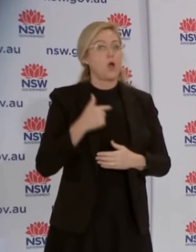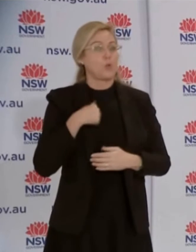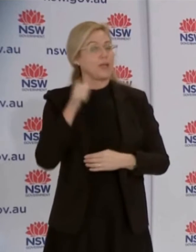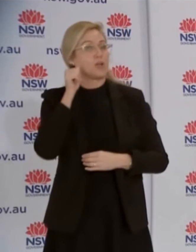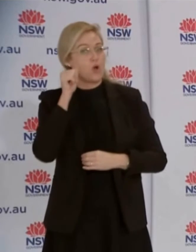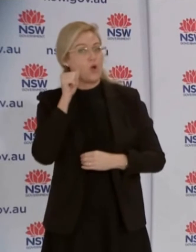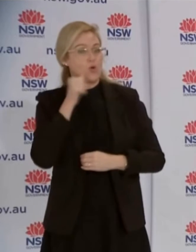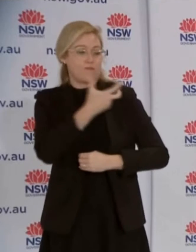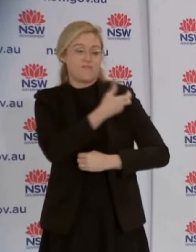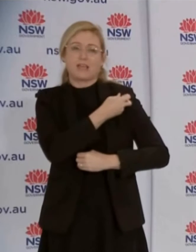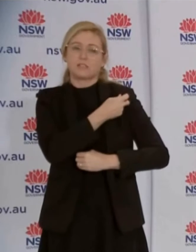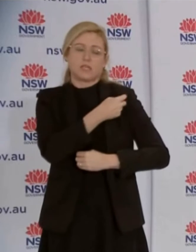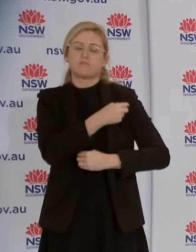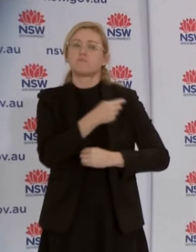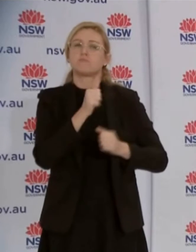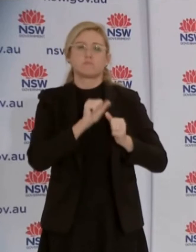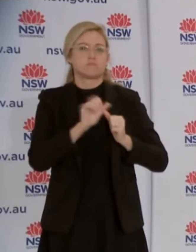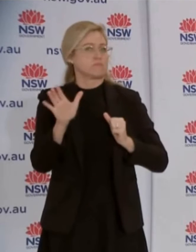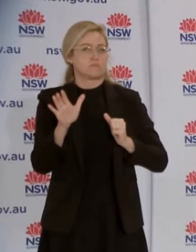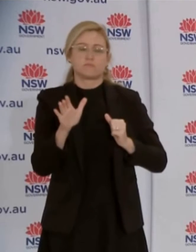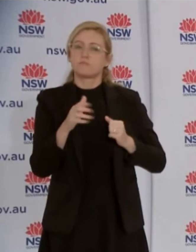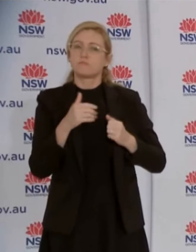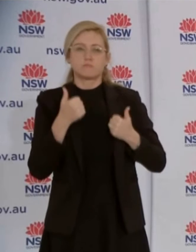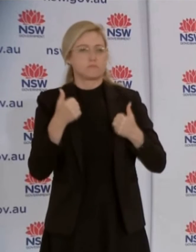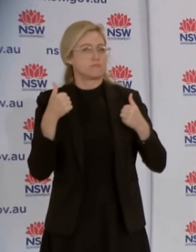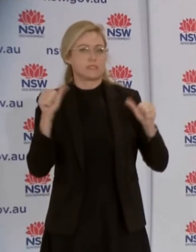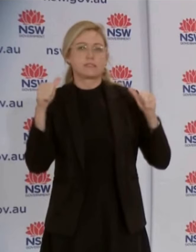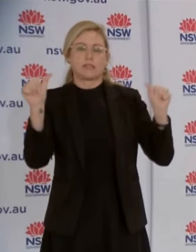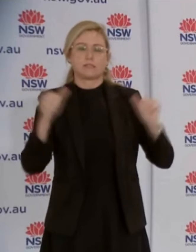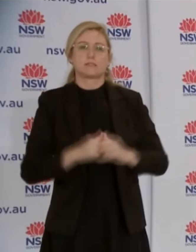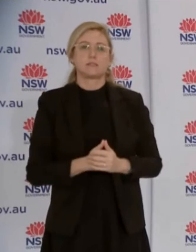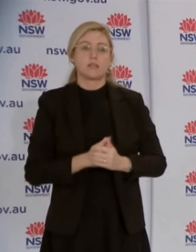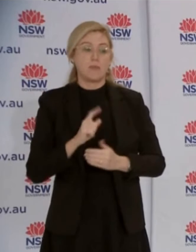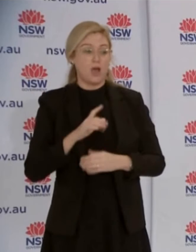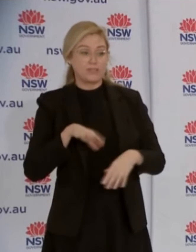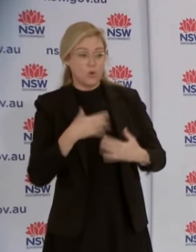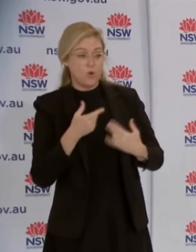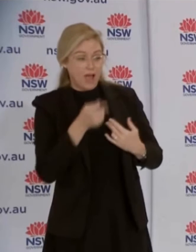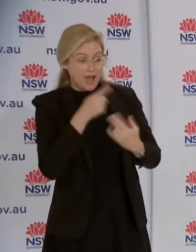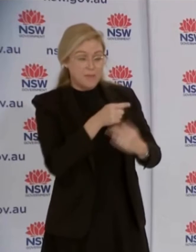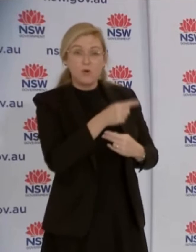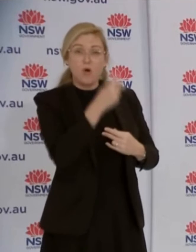well the vaccines work. But in particular, we don't want to see anybody vulnerable not take